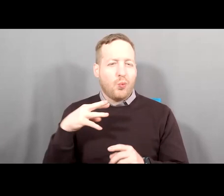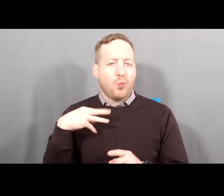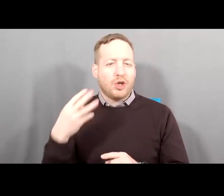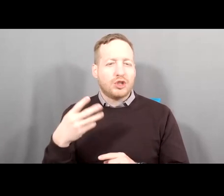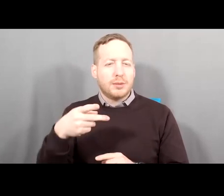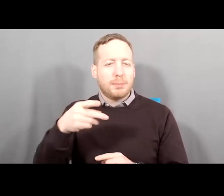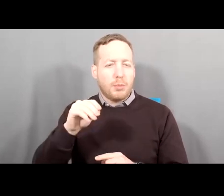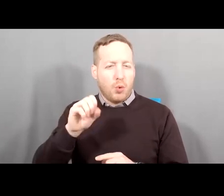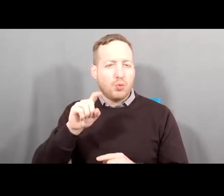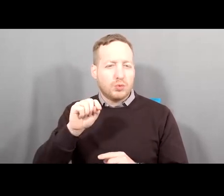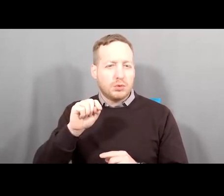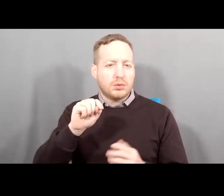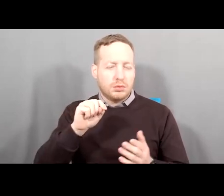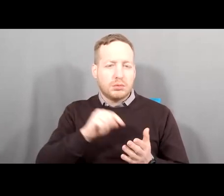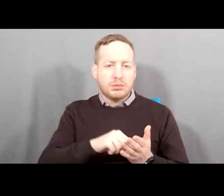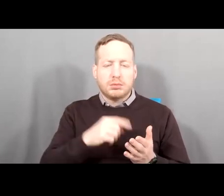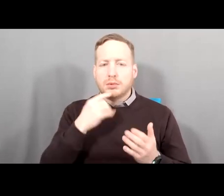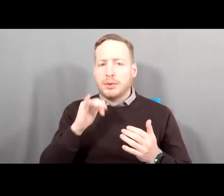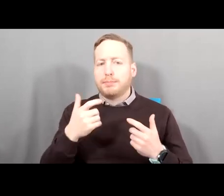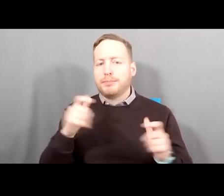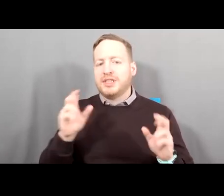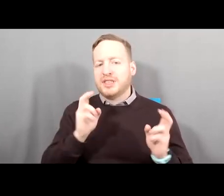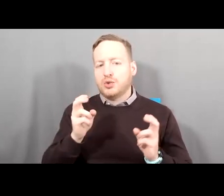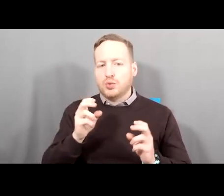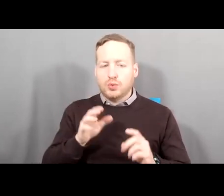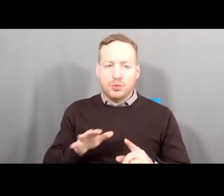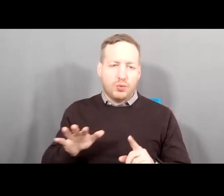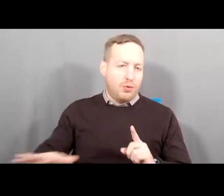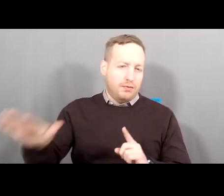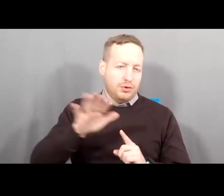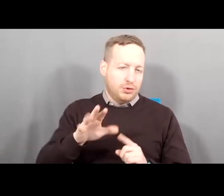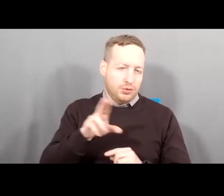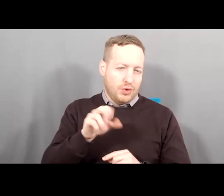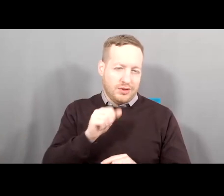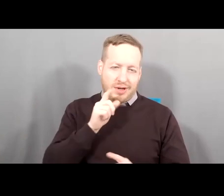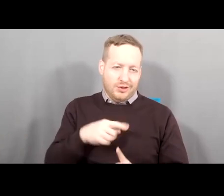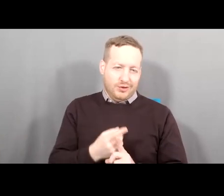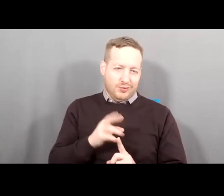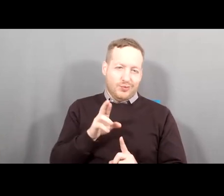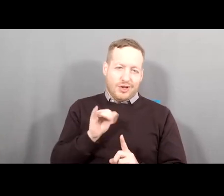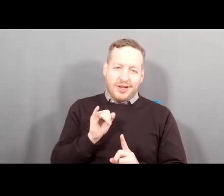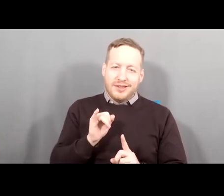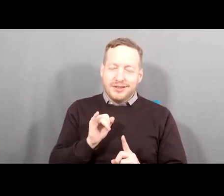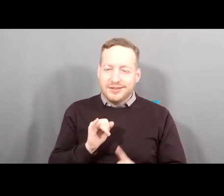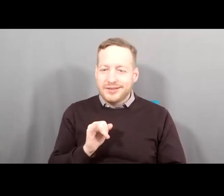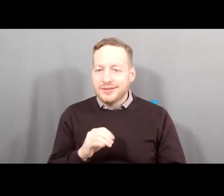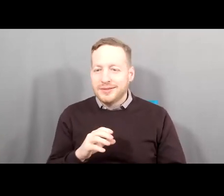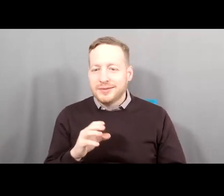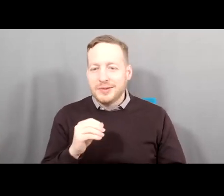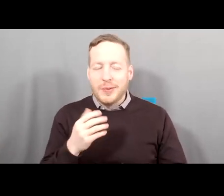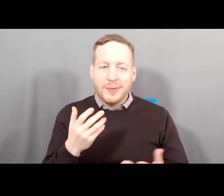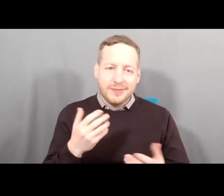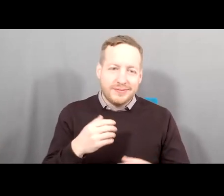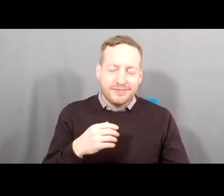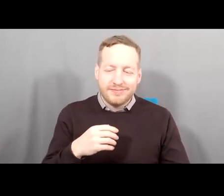with the vaccination issue, I saw it was in the Washington Post that there's an issue now happening in the US, not just in